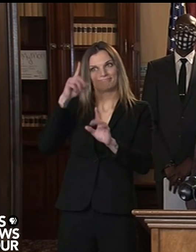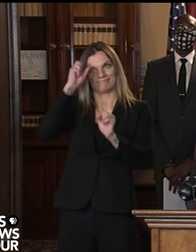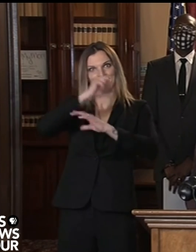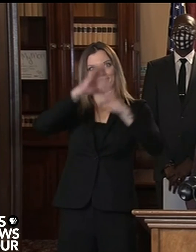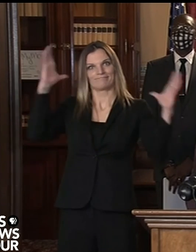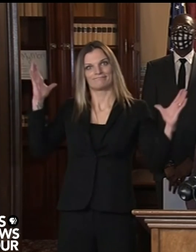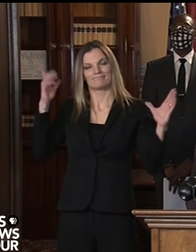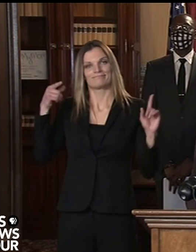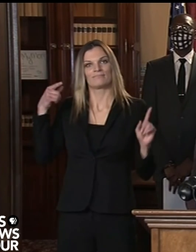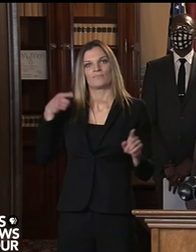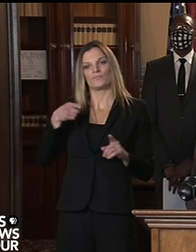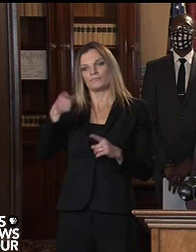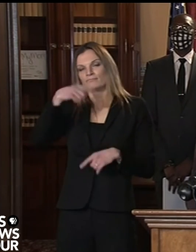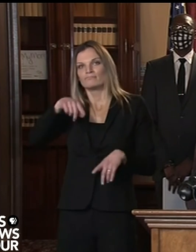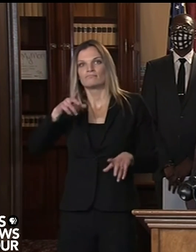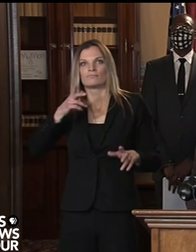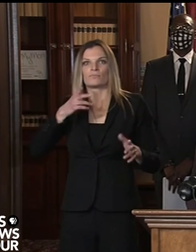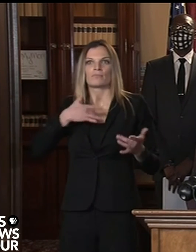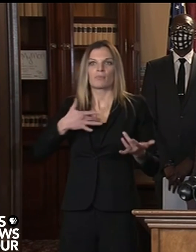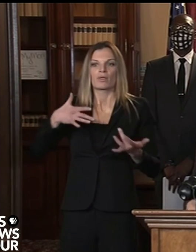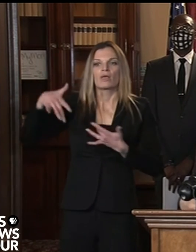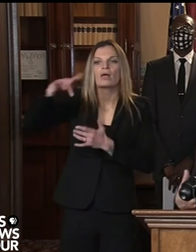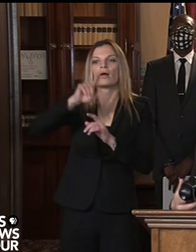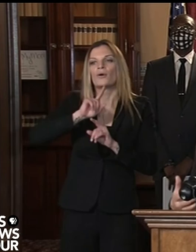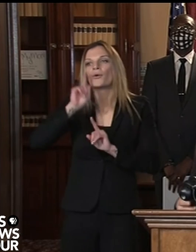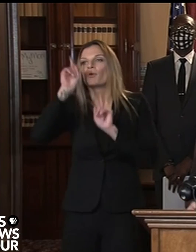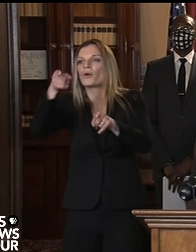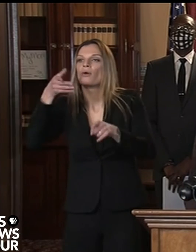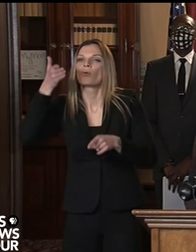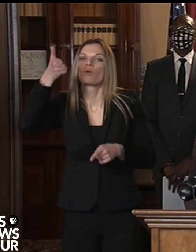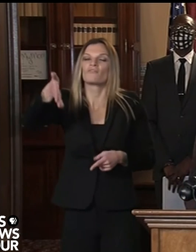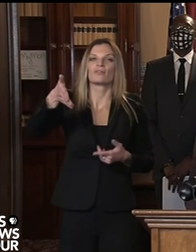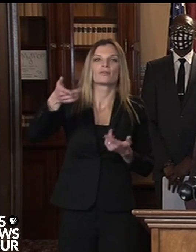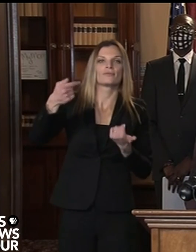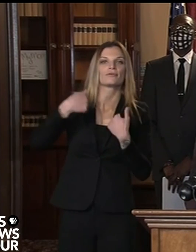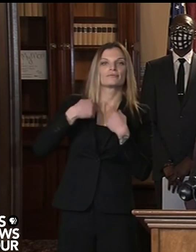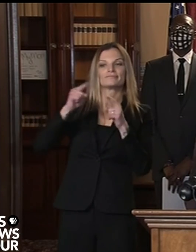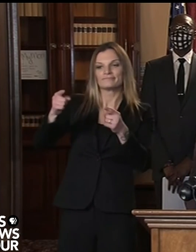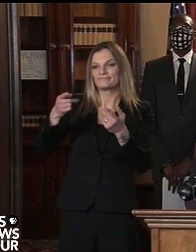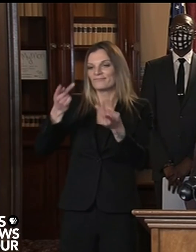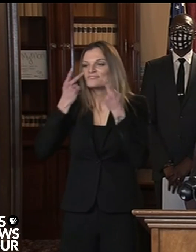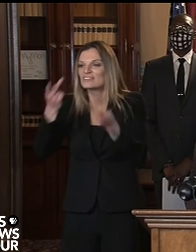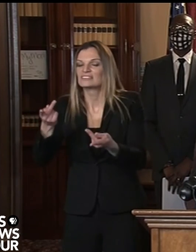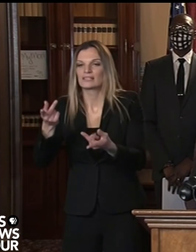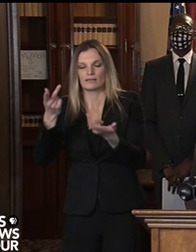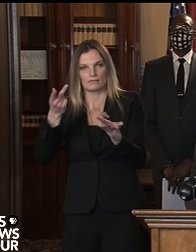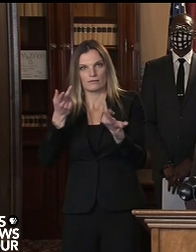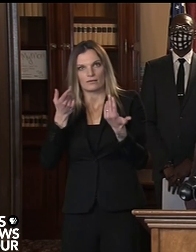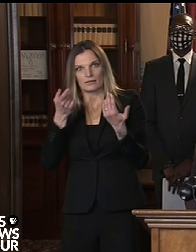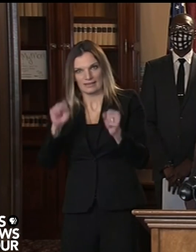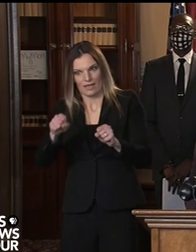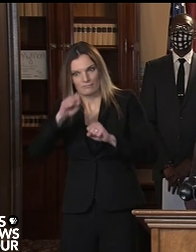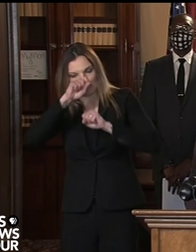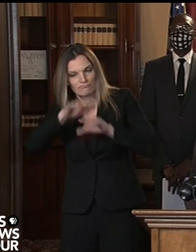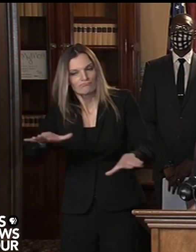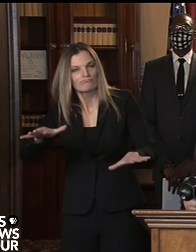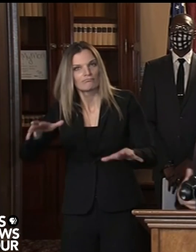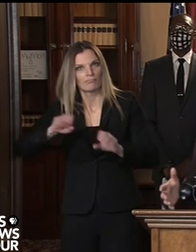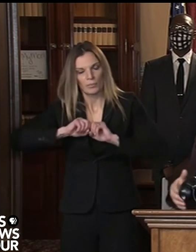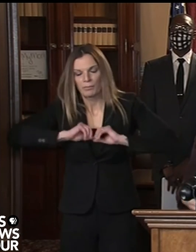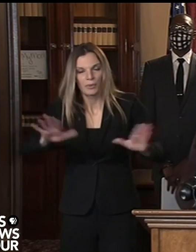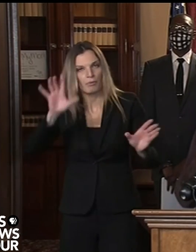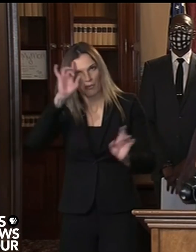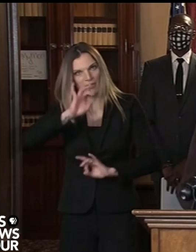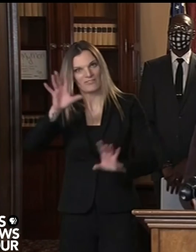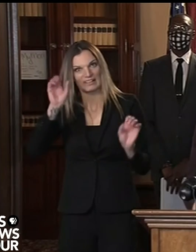why mobility, why congregating for the holidays, why it all feeds the growth of this virus and the community spread. With